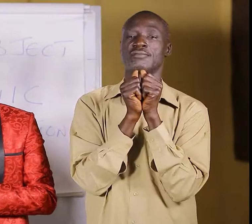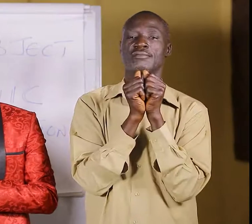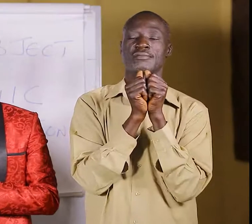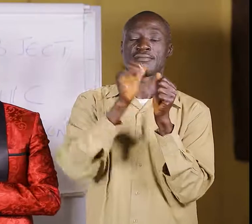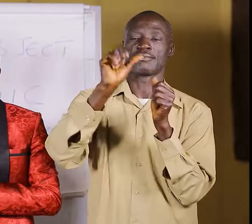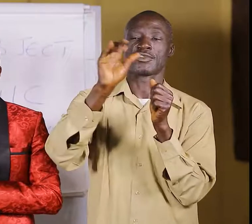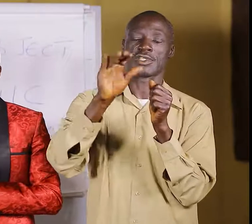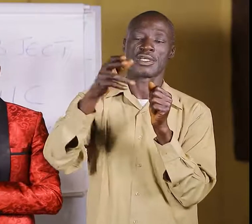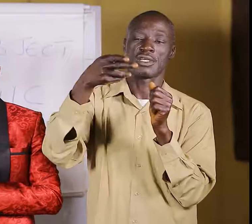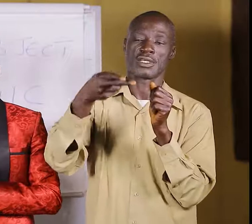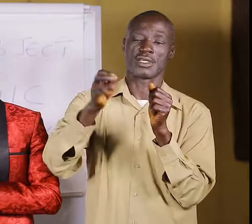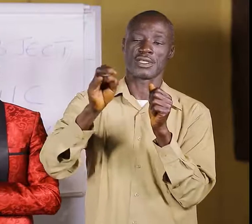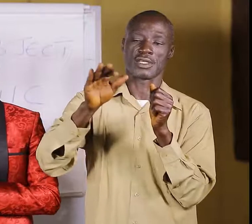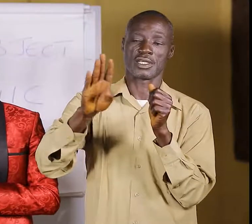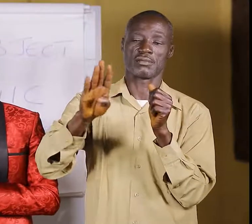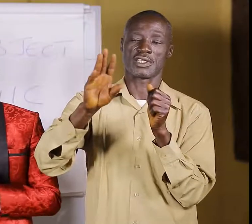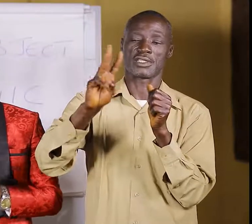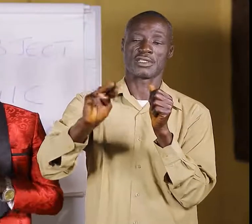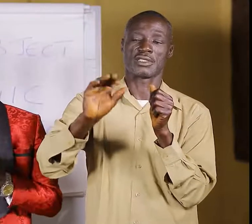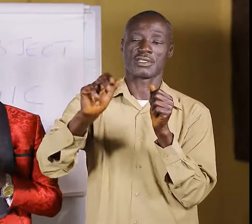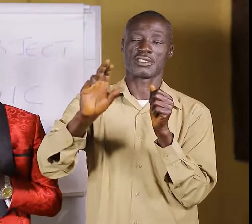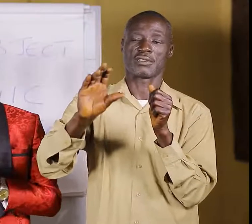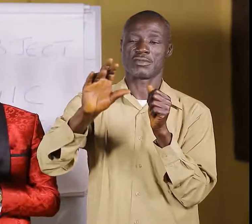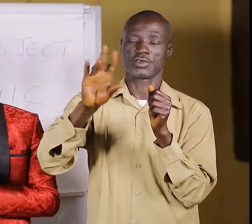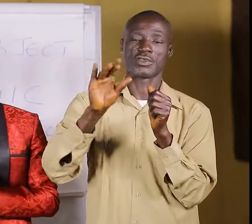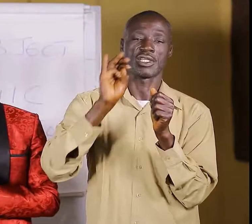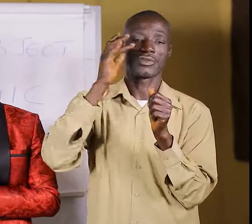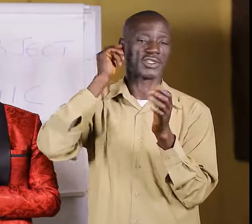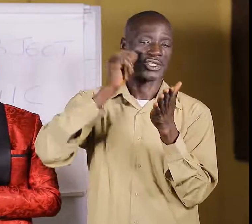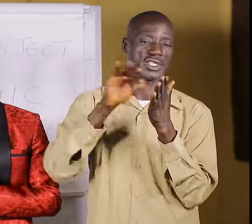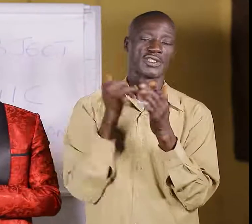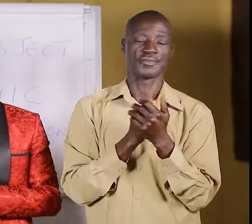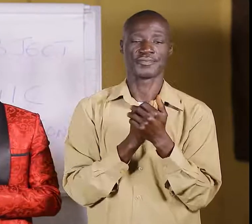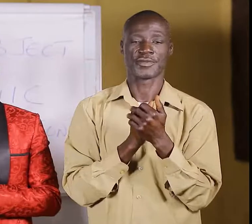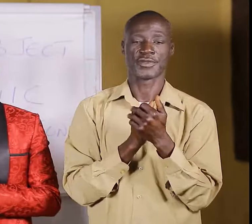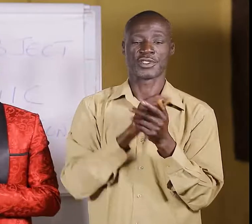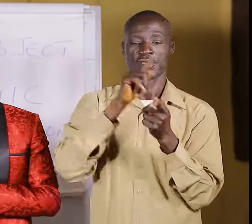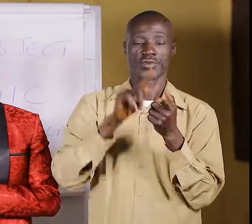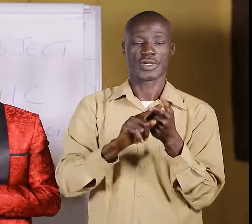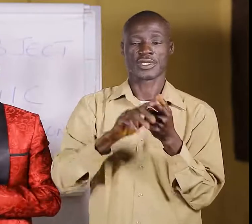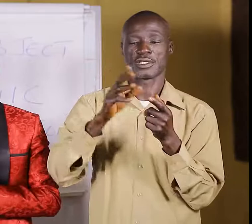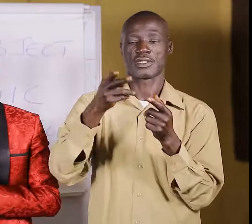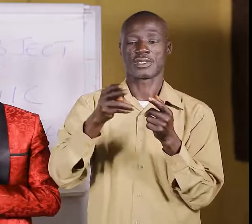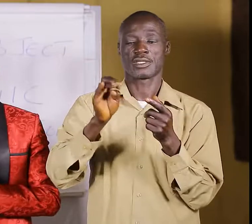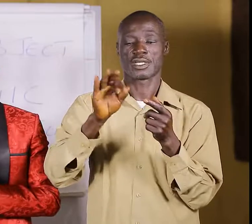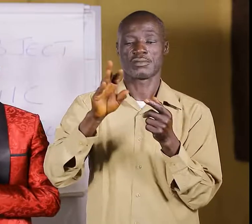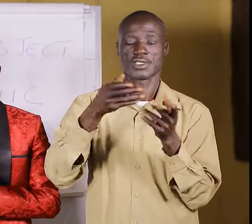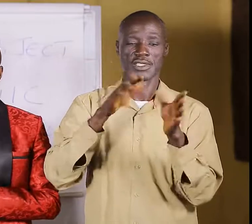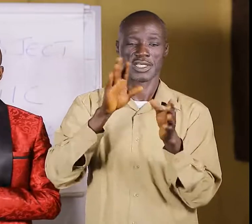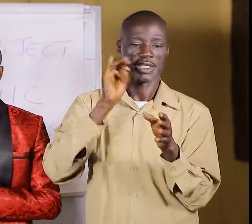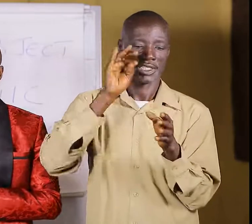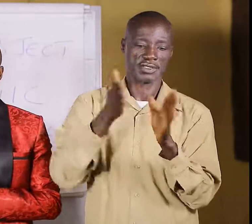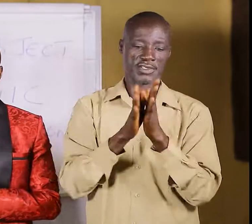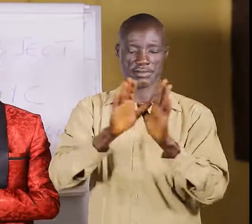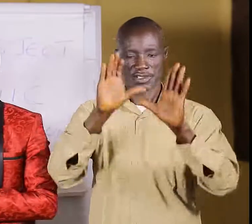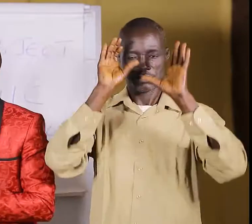he was the secretary of this political party, but along the line, Herbert Macaulay died, and Dr. Nnamdi Azikiwe took over as the